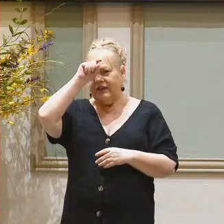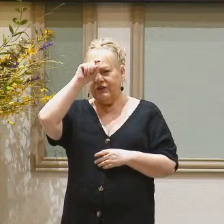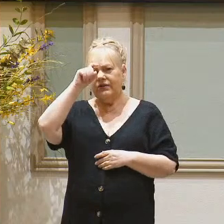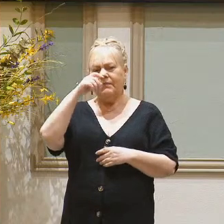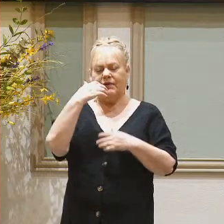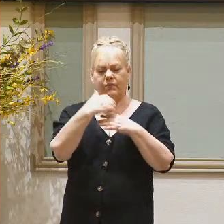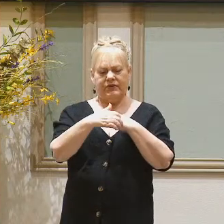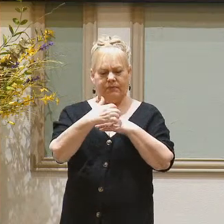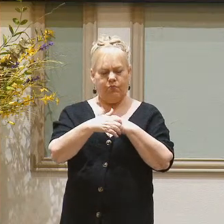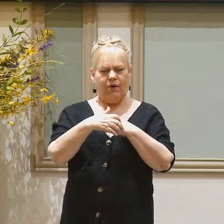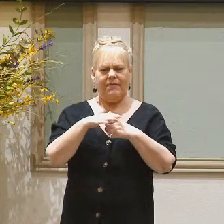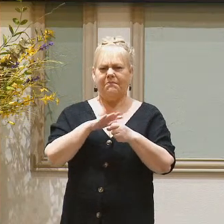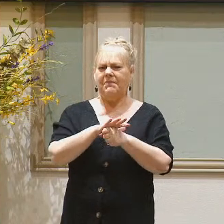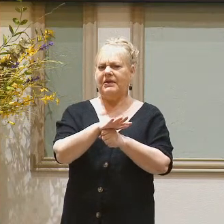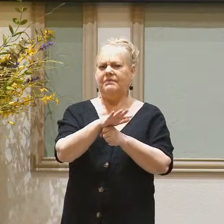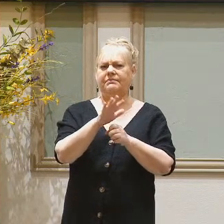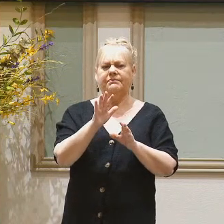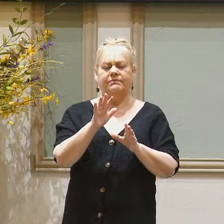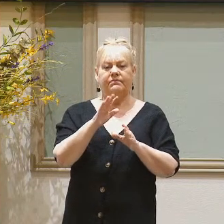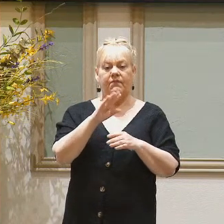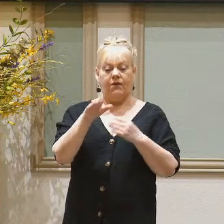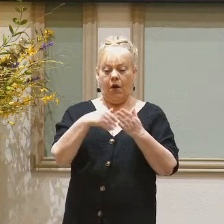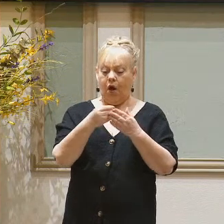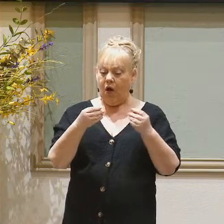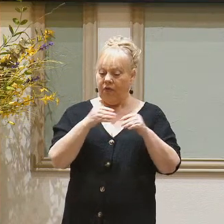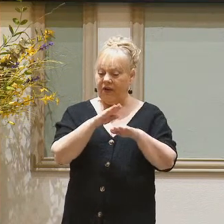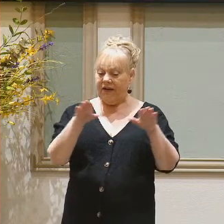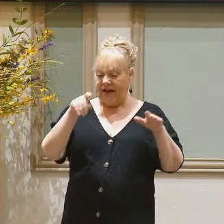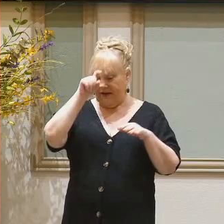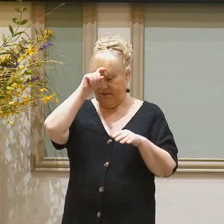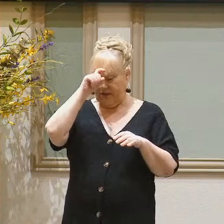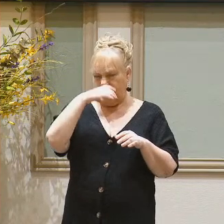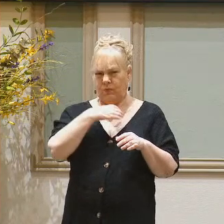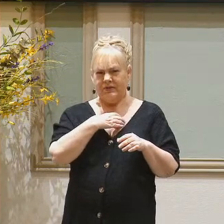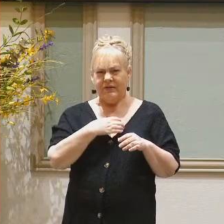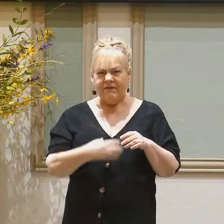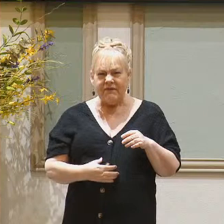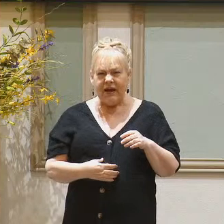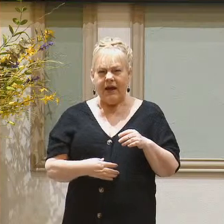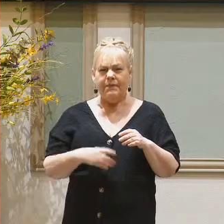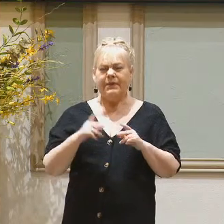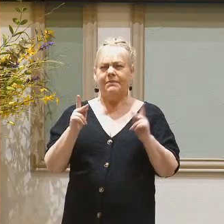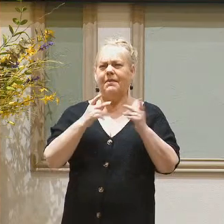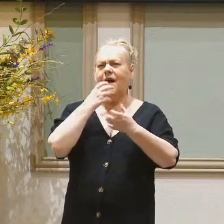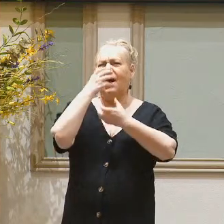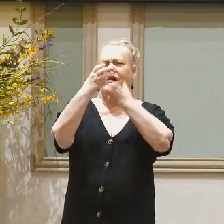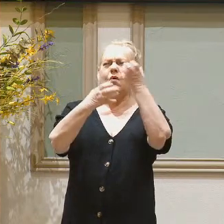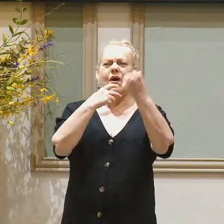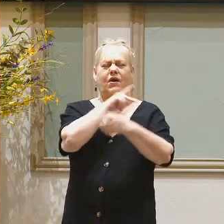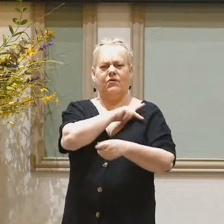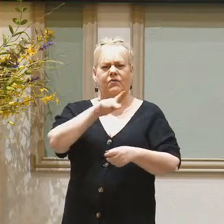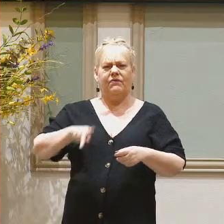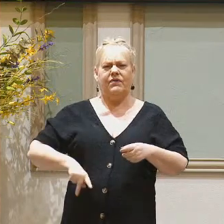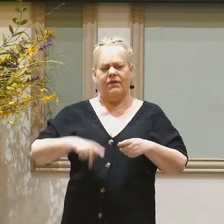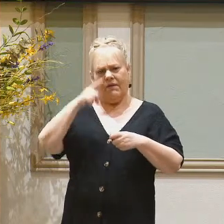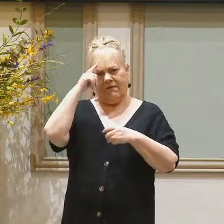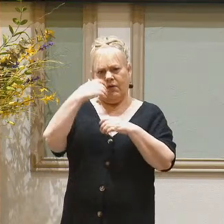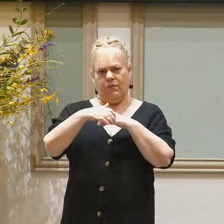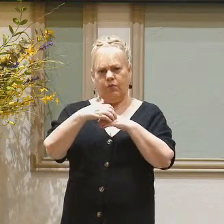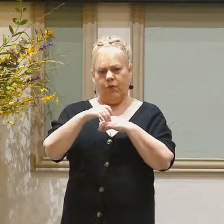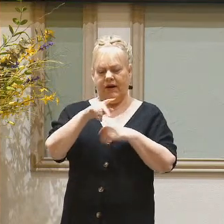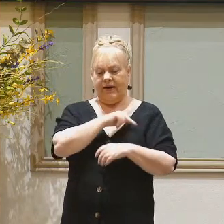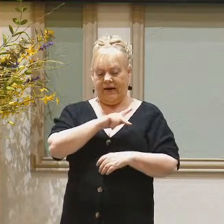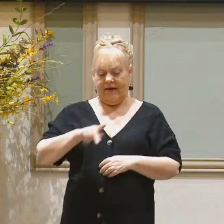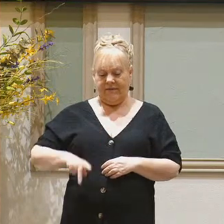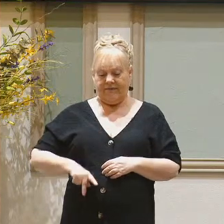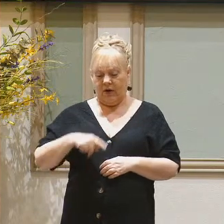was bread. When all the land of Egypt was famished, the people cried to Pharaoh for bread. Pharaoh said to